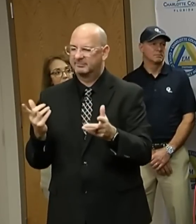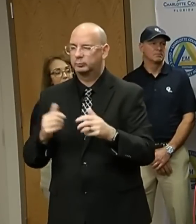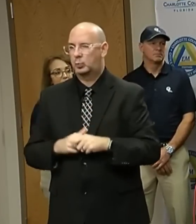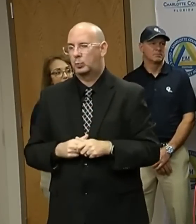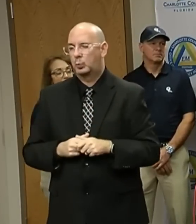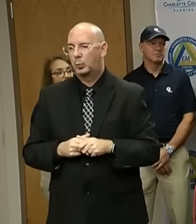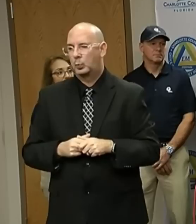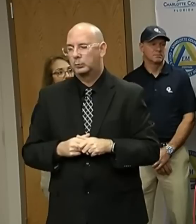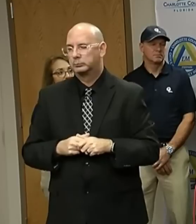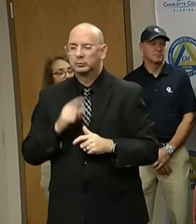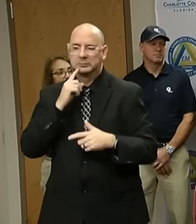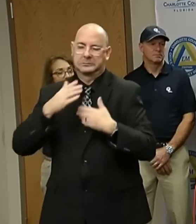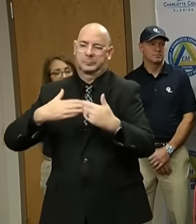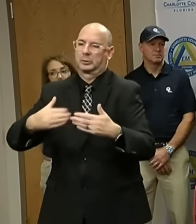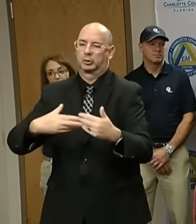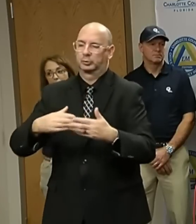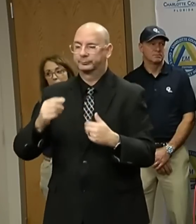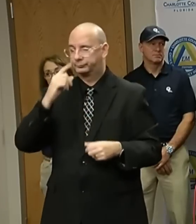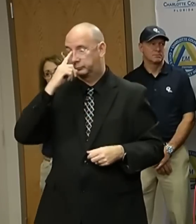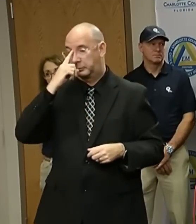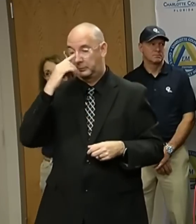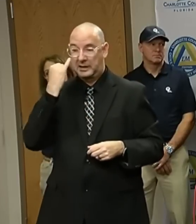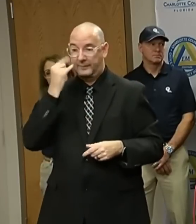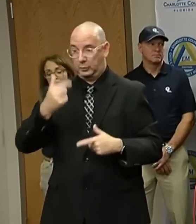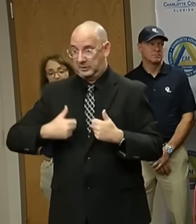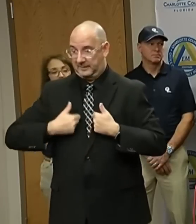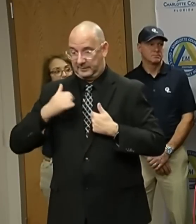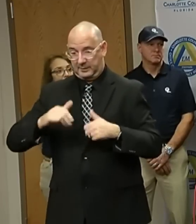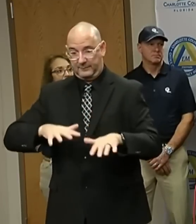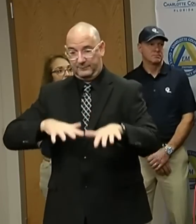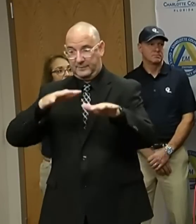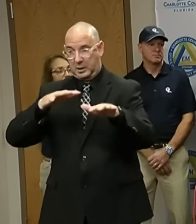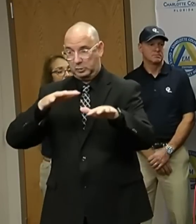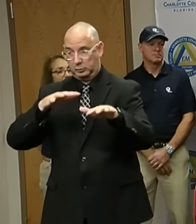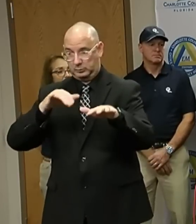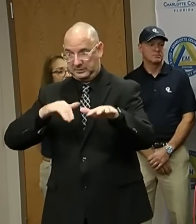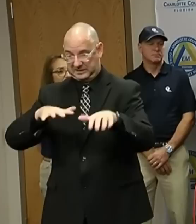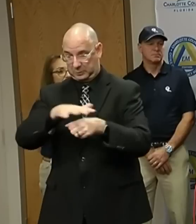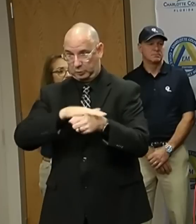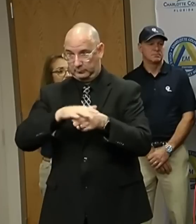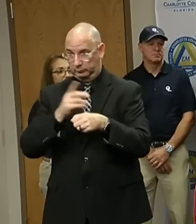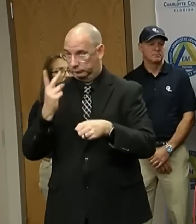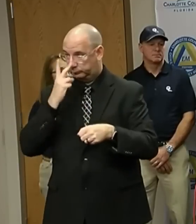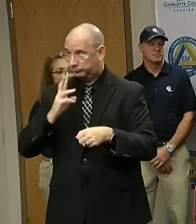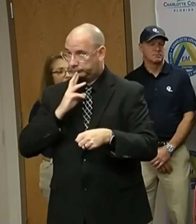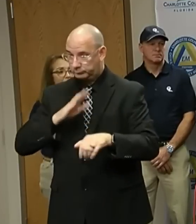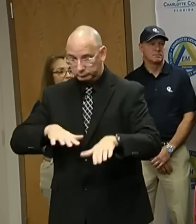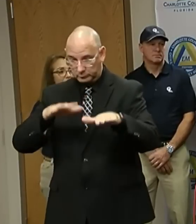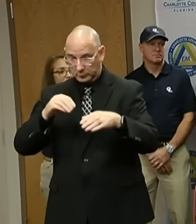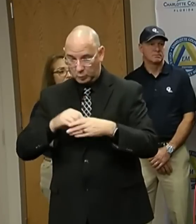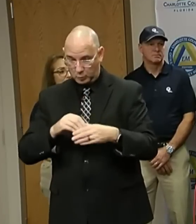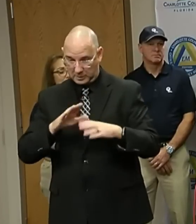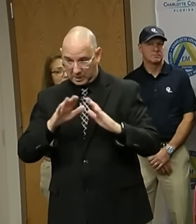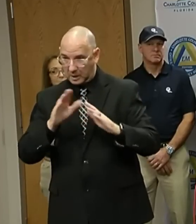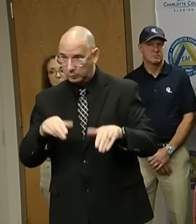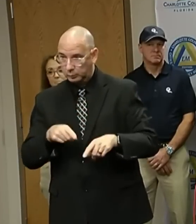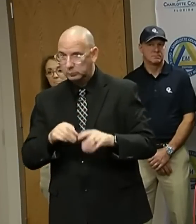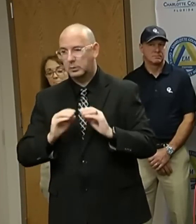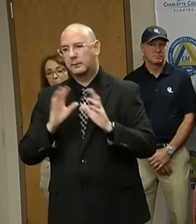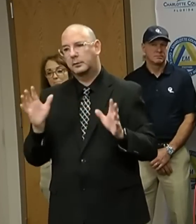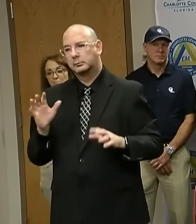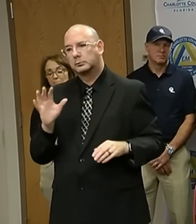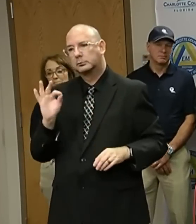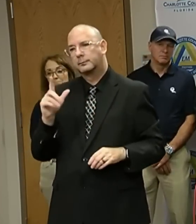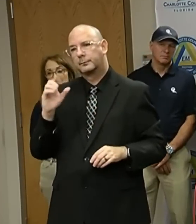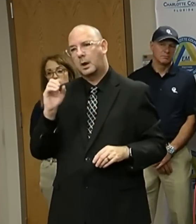clearly, when you're in those flood areas and you have the water rising like that into your living room, that is a flood. Governor, speaking to